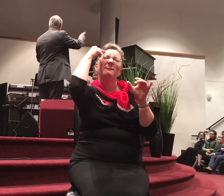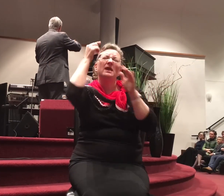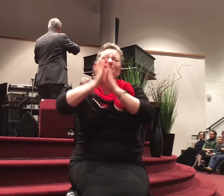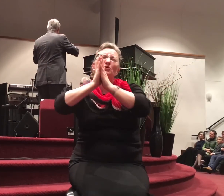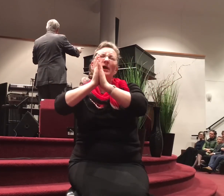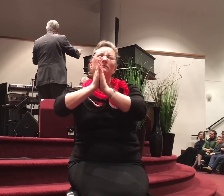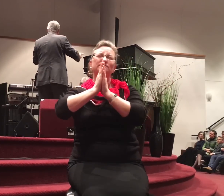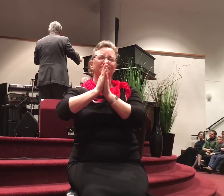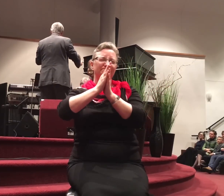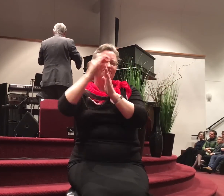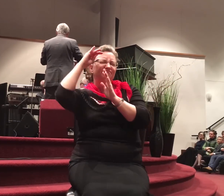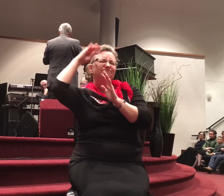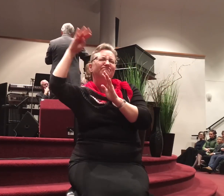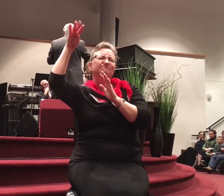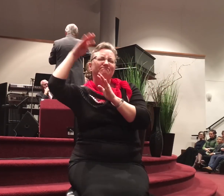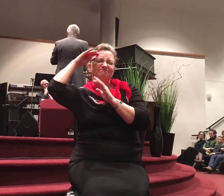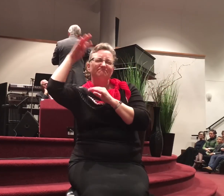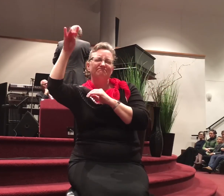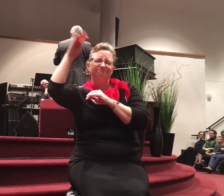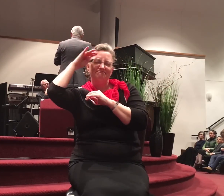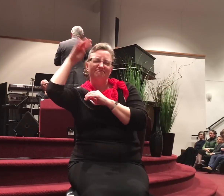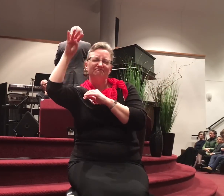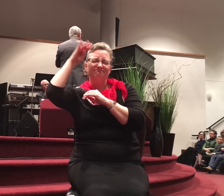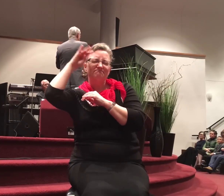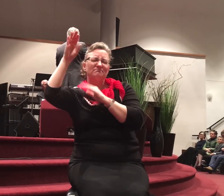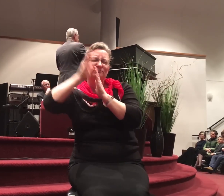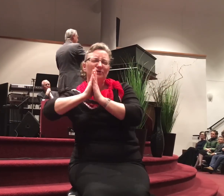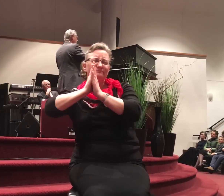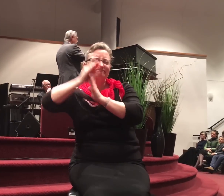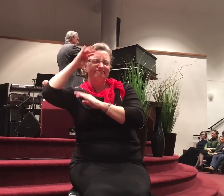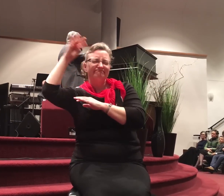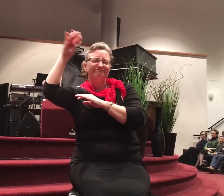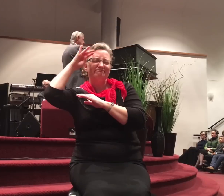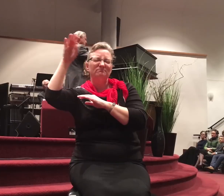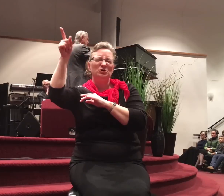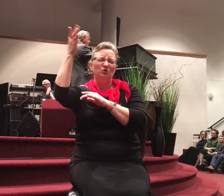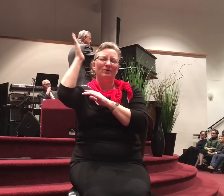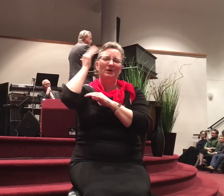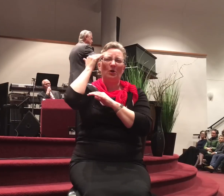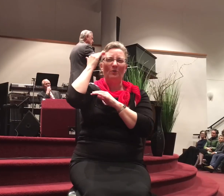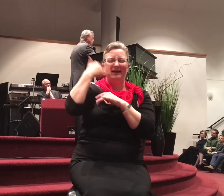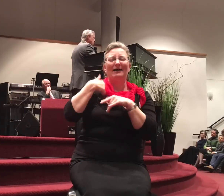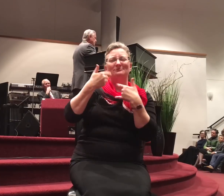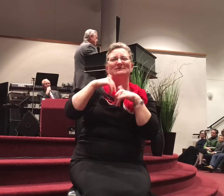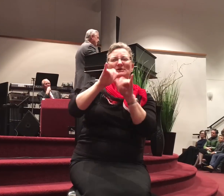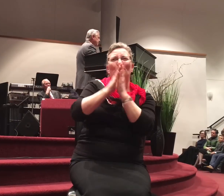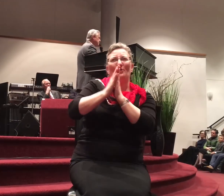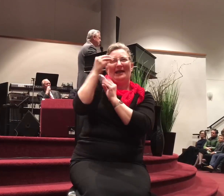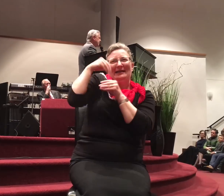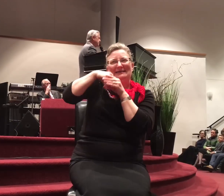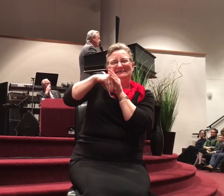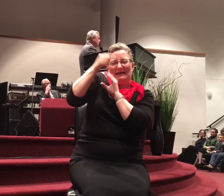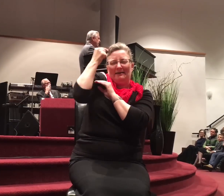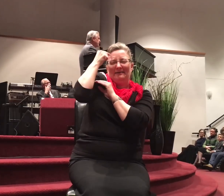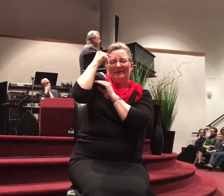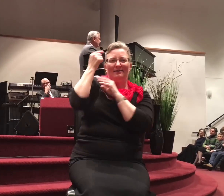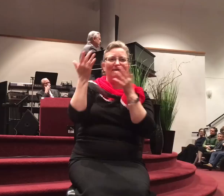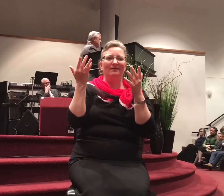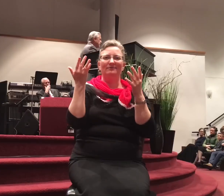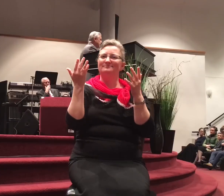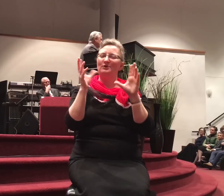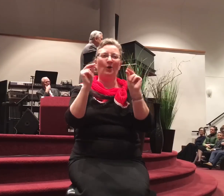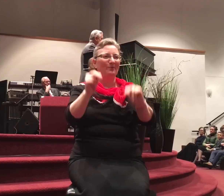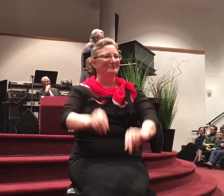You'll know it. Nobody else will. But that's all that counts. You'll know it. I'll still be praying." But Daniel didn't take that route